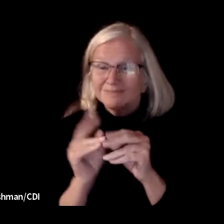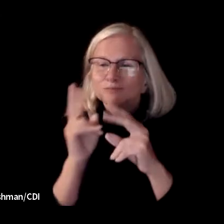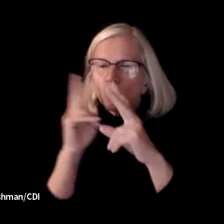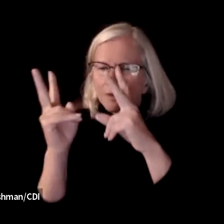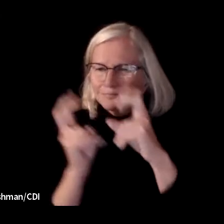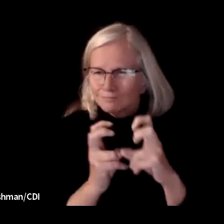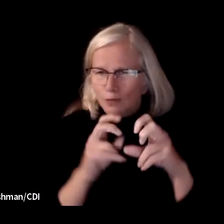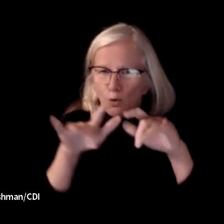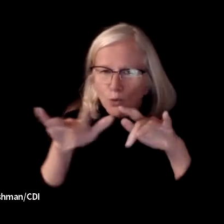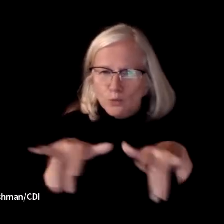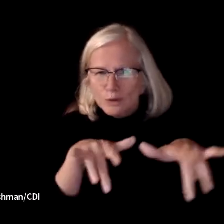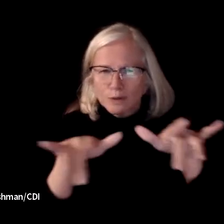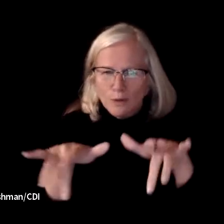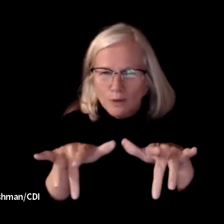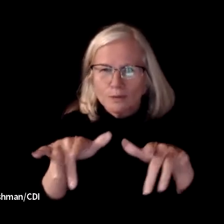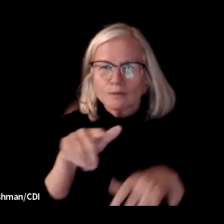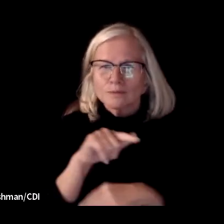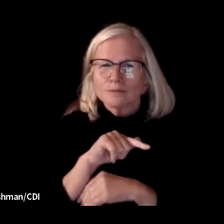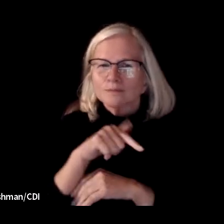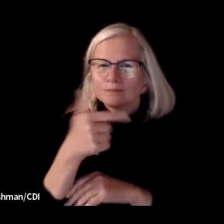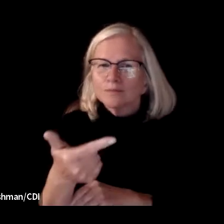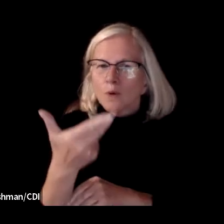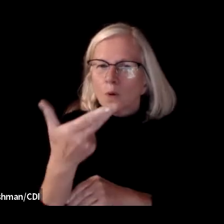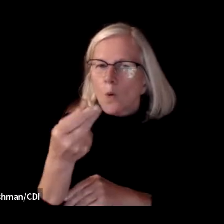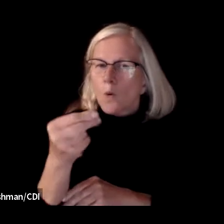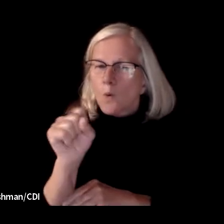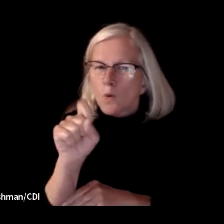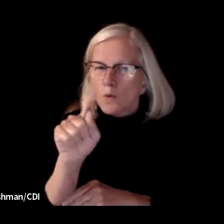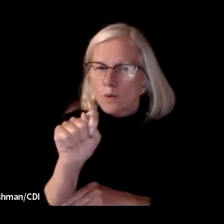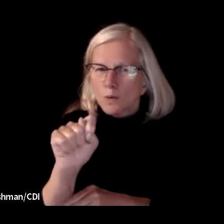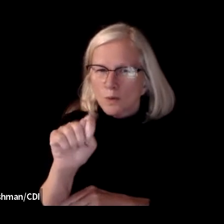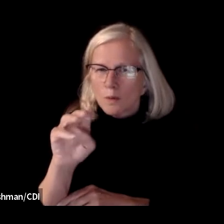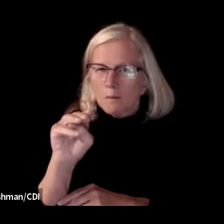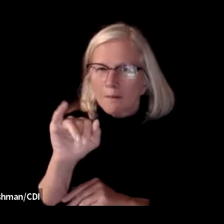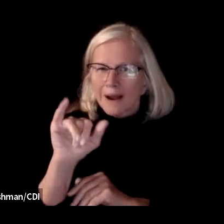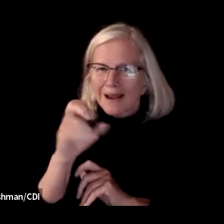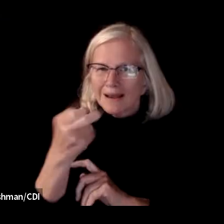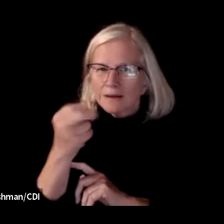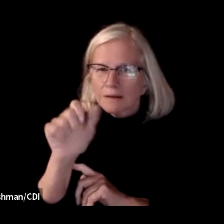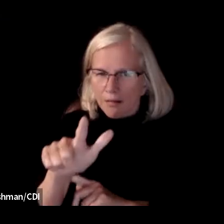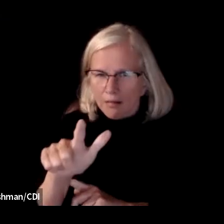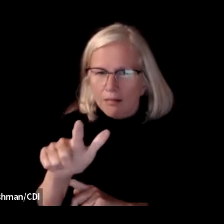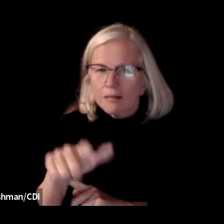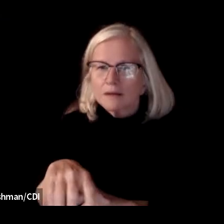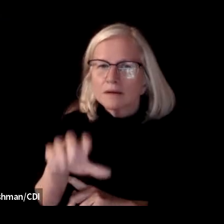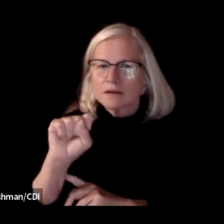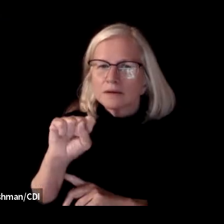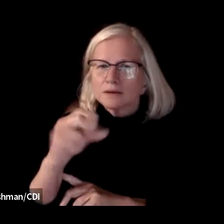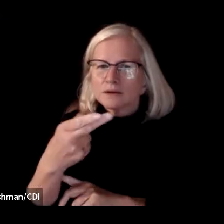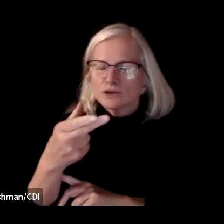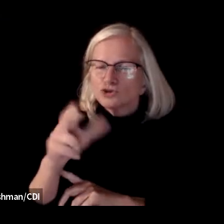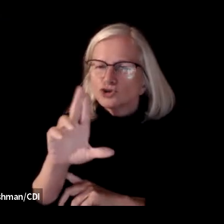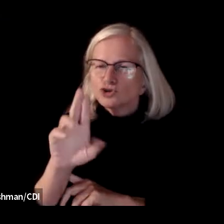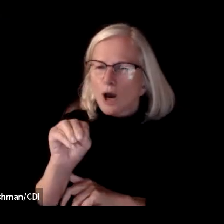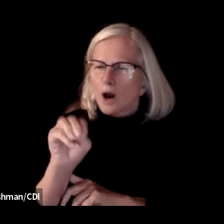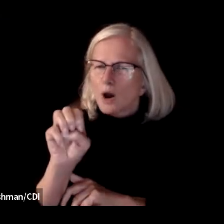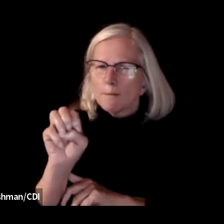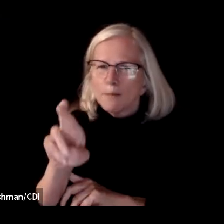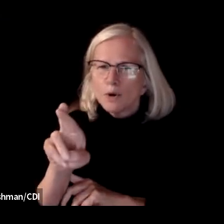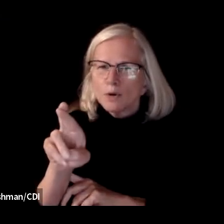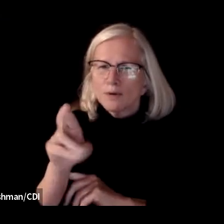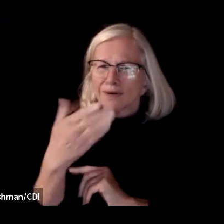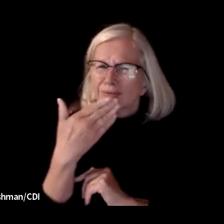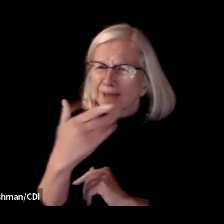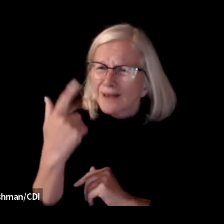over to your host, Mr. Michael Schumer. Thank you. Please go ahead. Thank you for joining us for the COVID-19 media